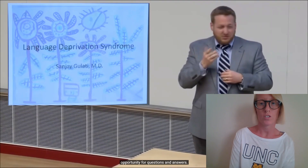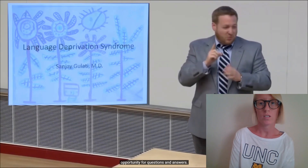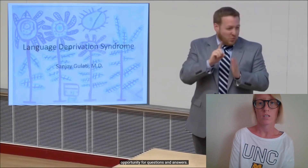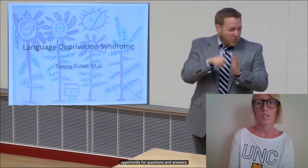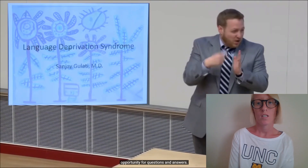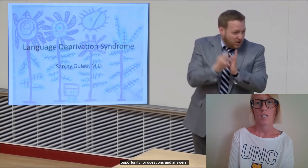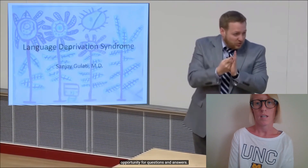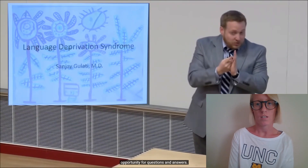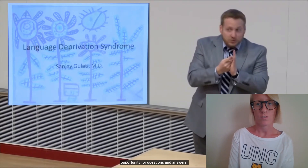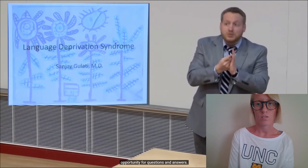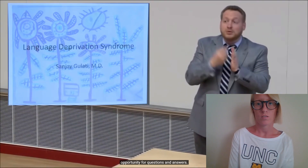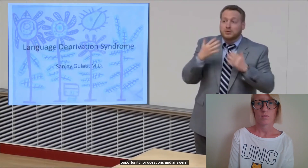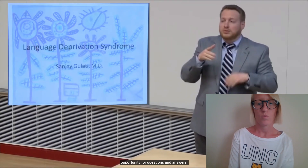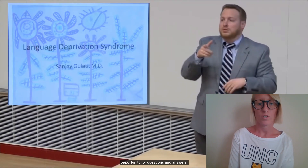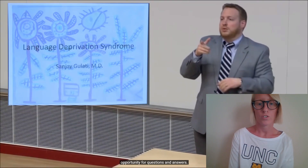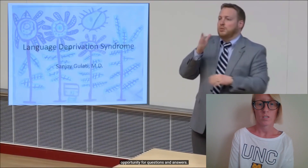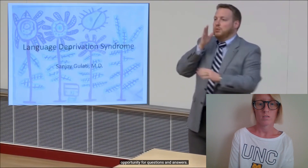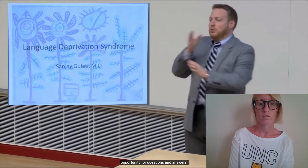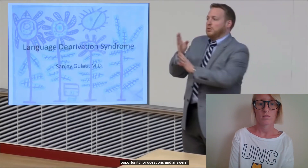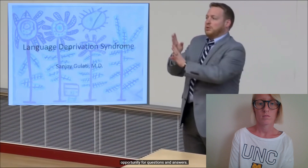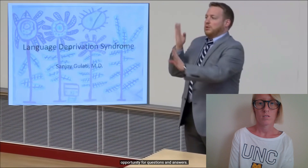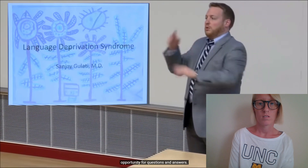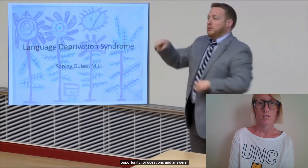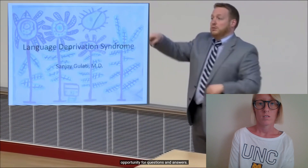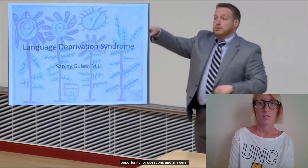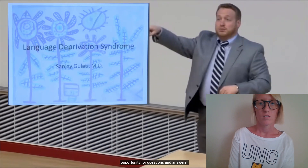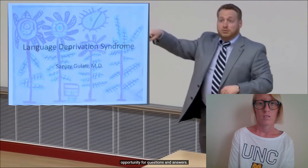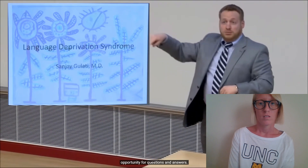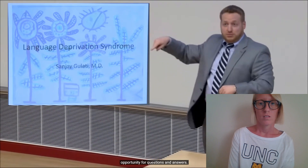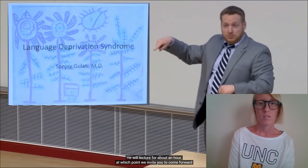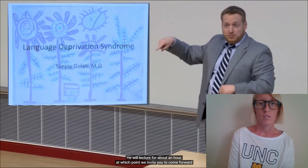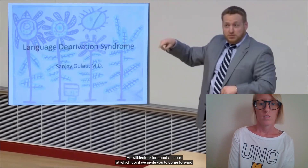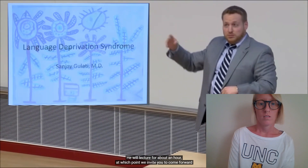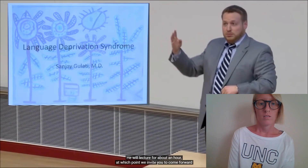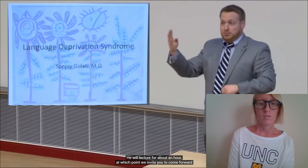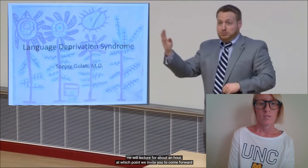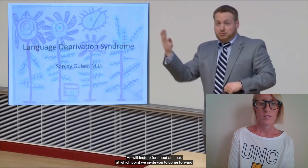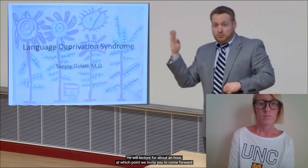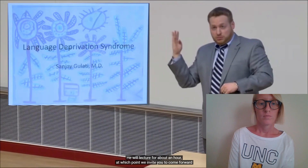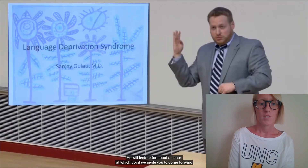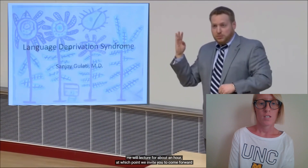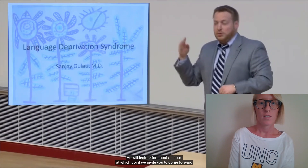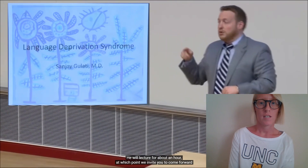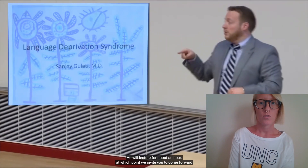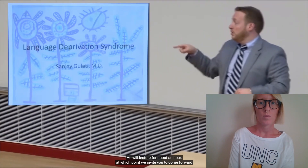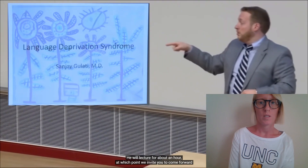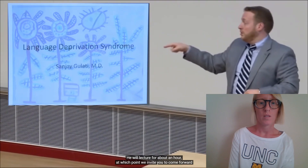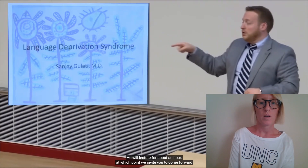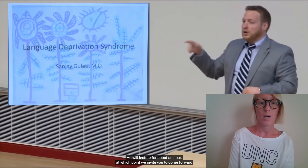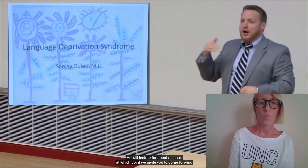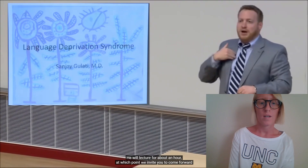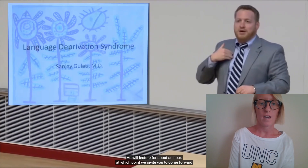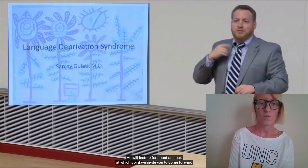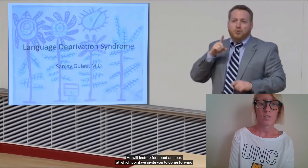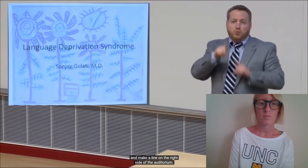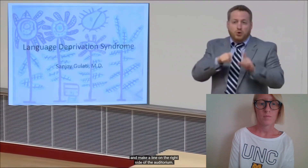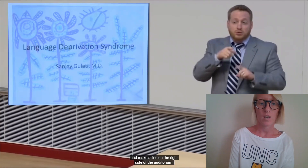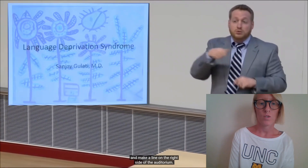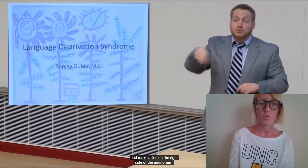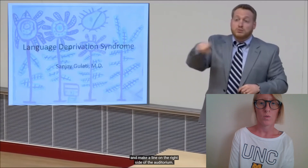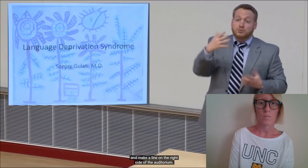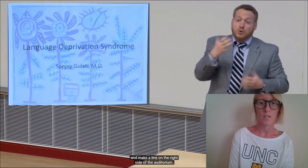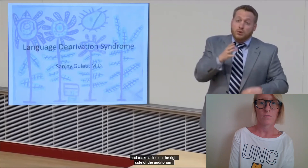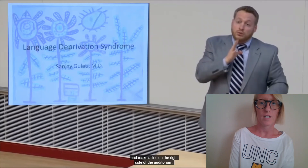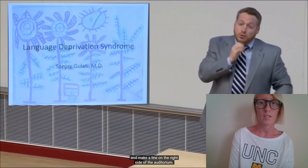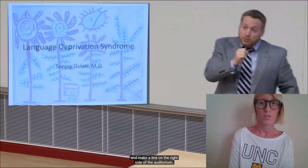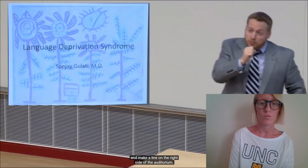a question-answer portion. He will lecture for about an hour, at which point we will invite you to come forward and